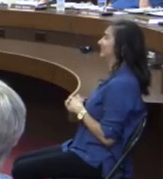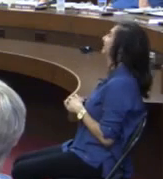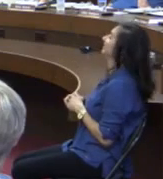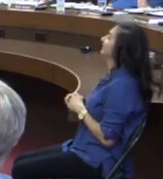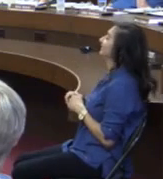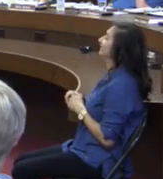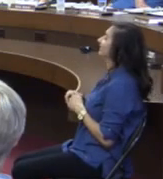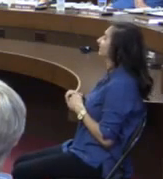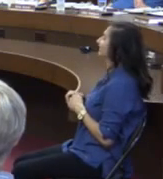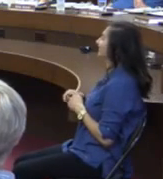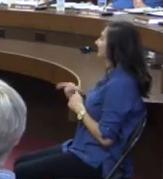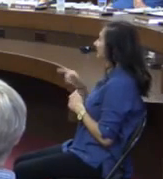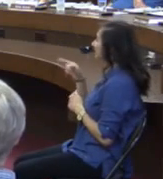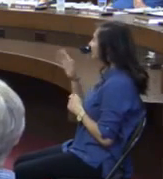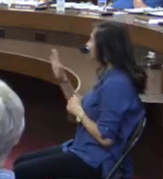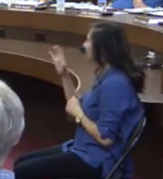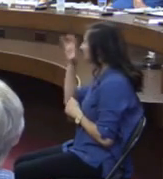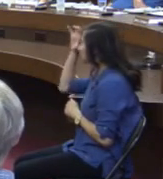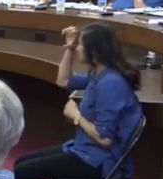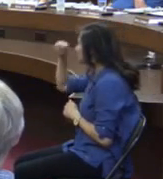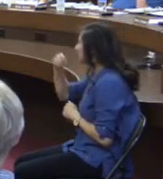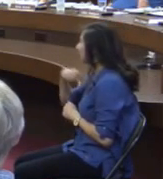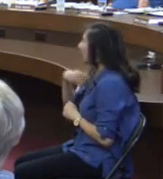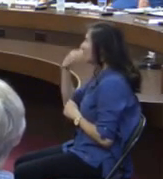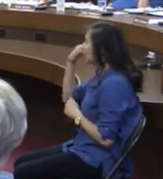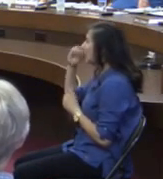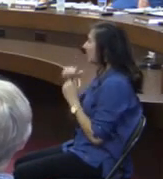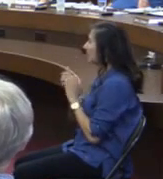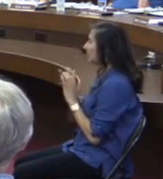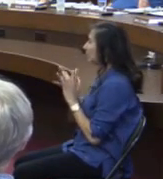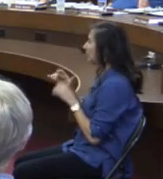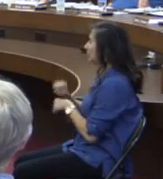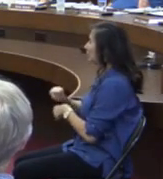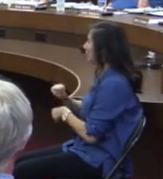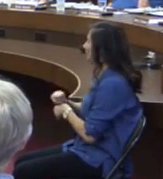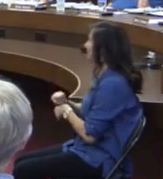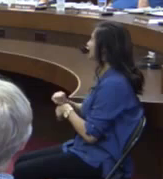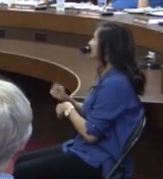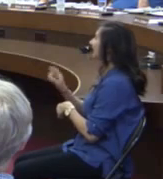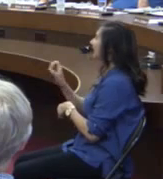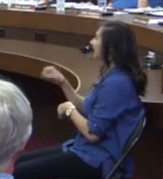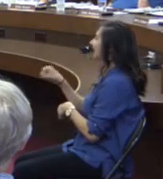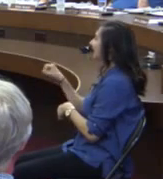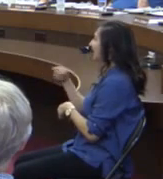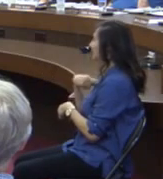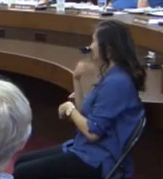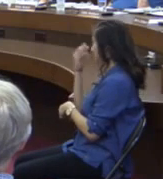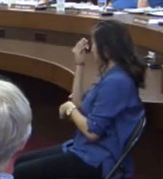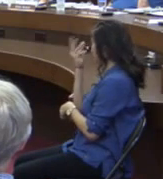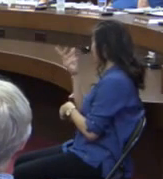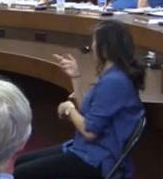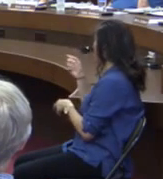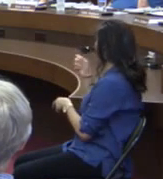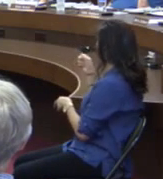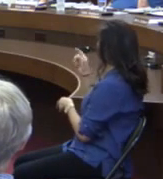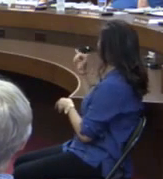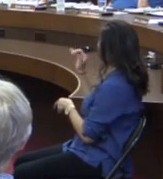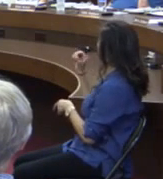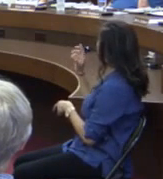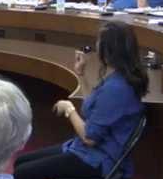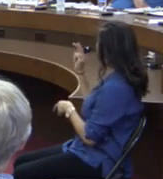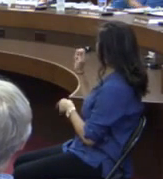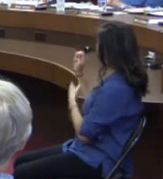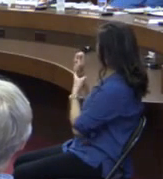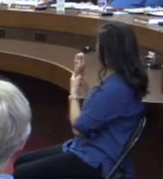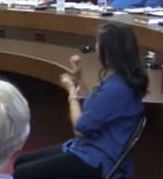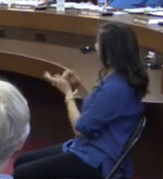I think you're assuming I can navigate. I was going to say to Mr. Nunes, YouTube, that's a site on the internet.